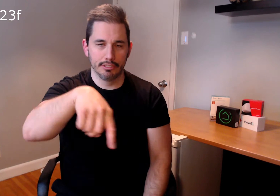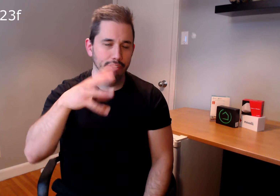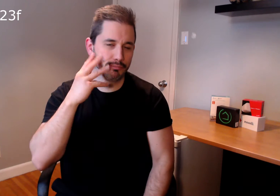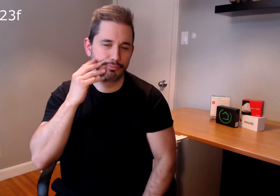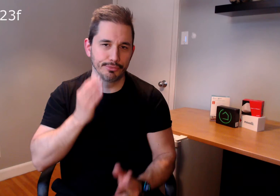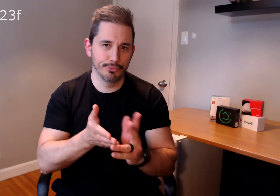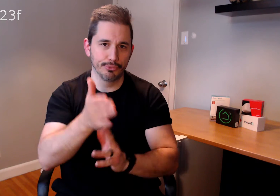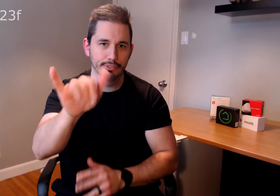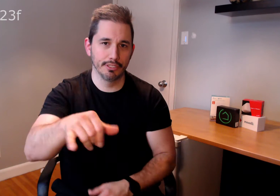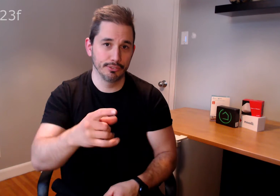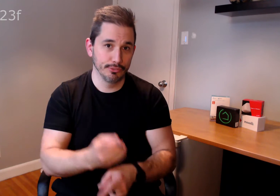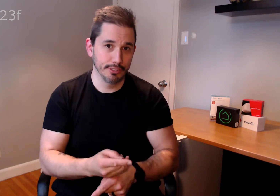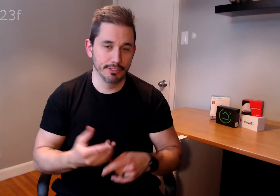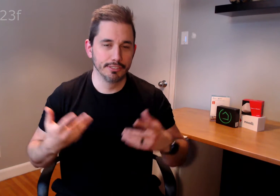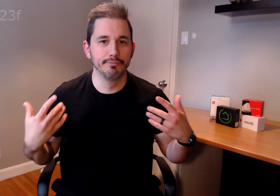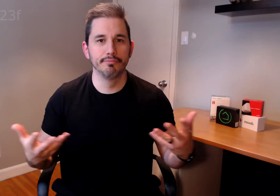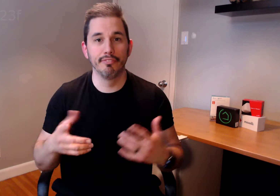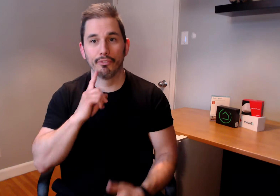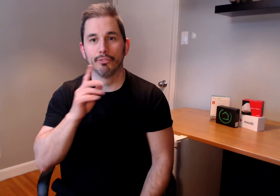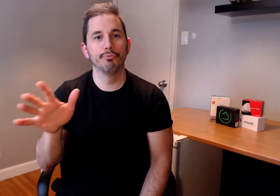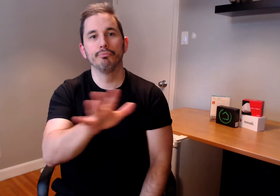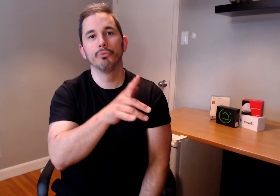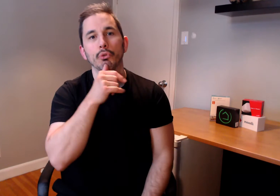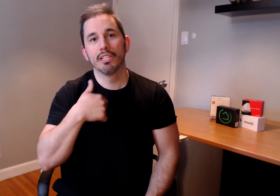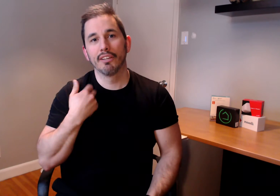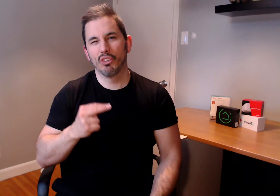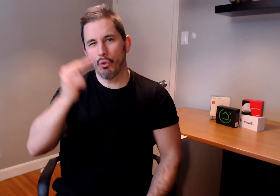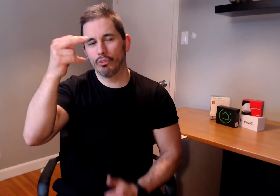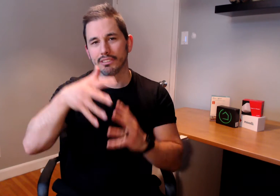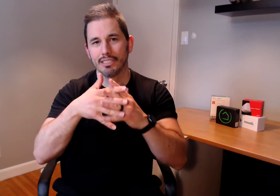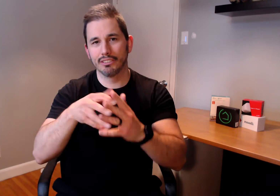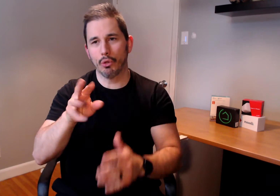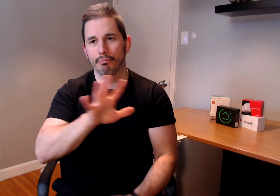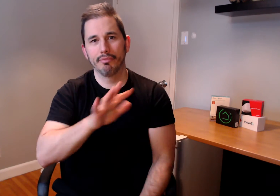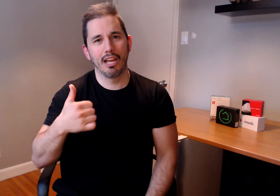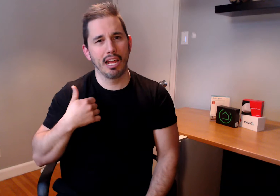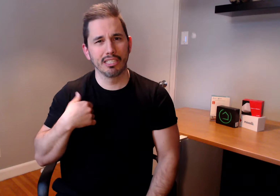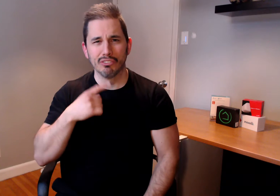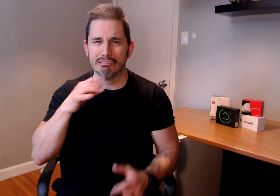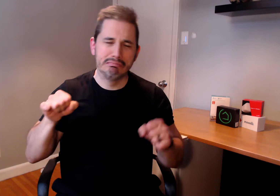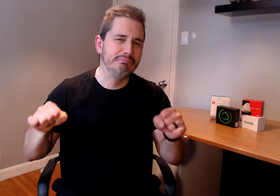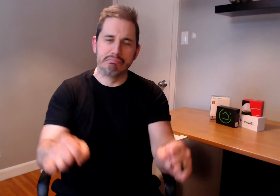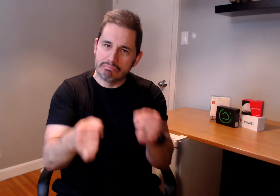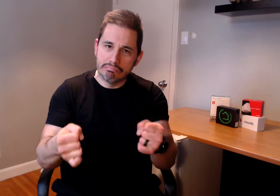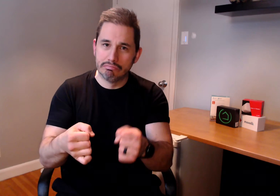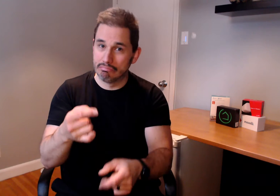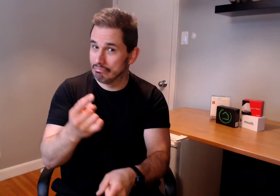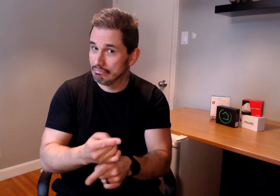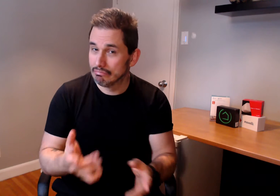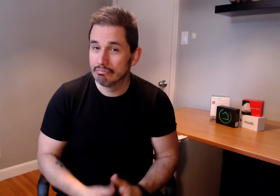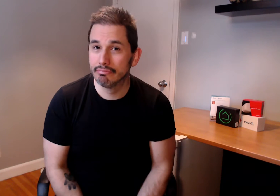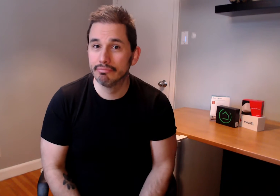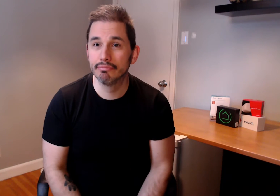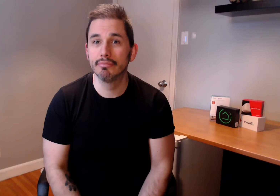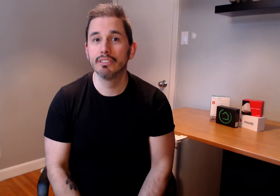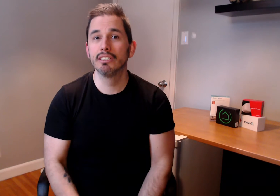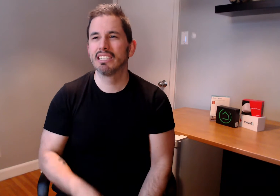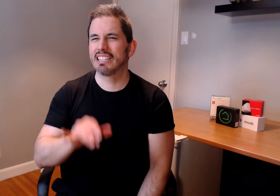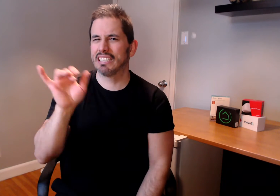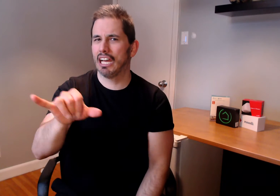but we all experience, days and weeks like that in the winter. Especially for those of us who live in the northern US or in Canada, it can